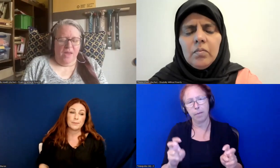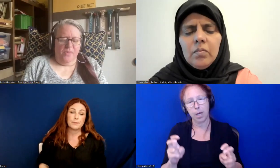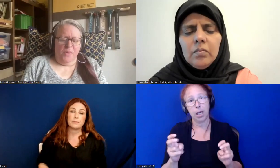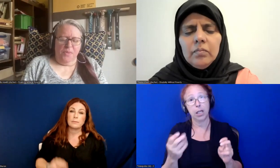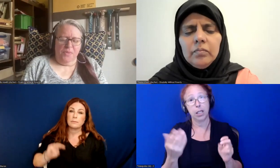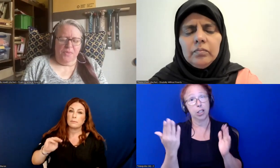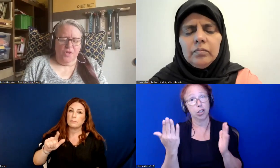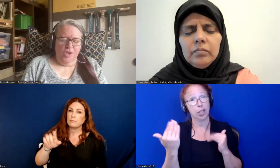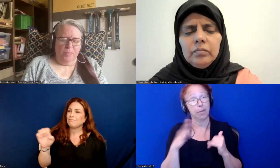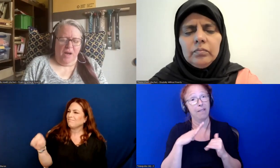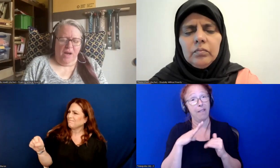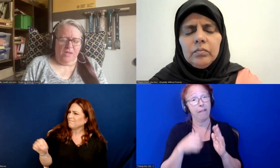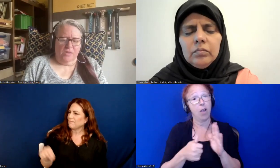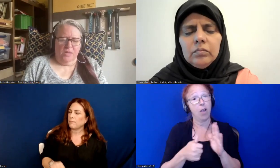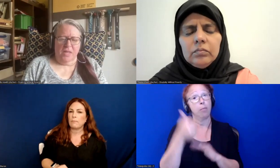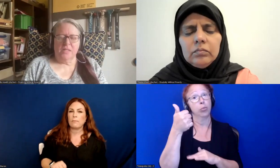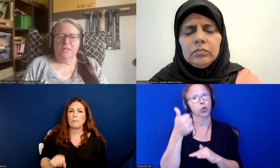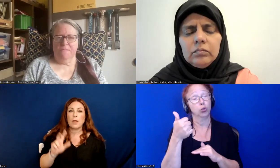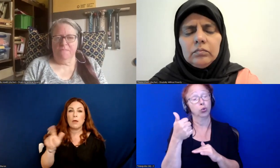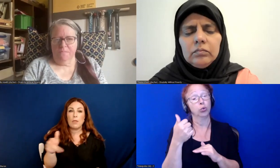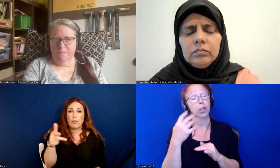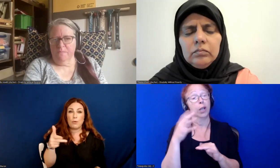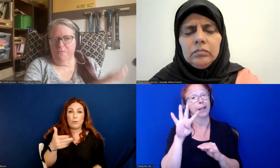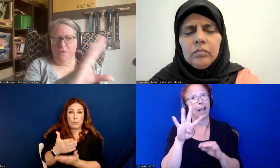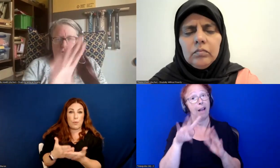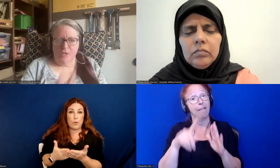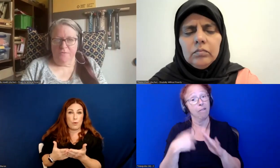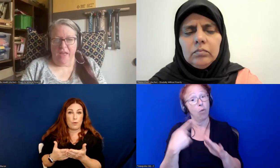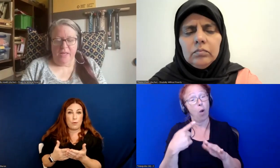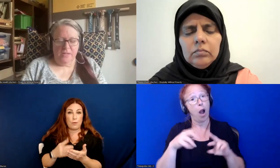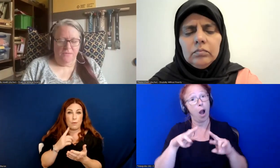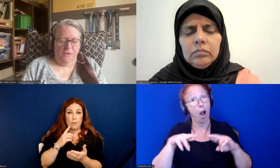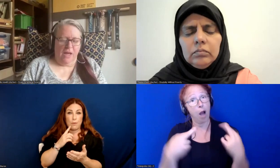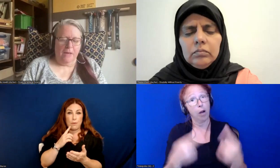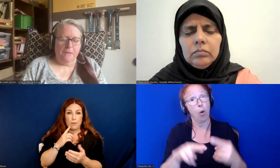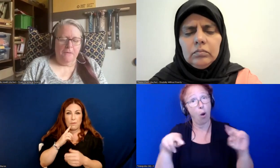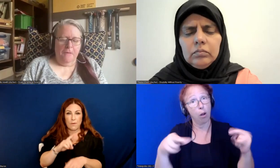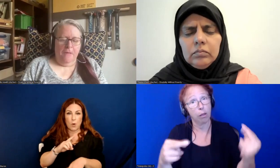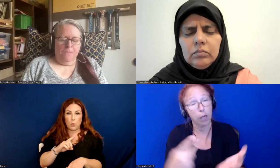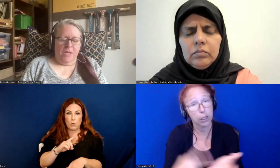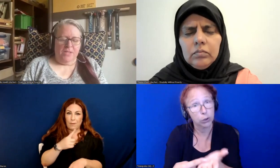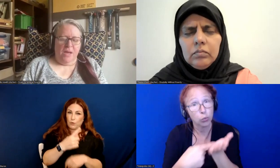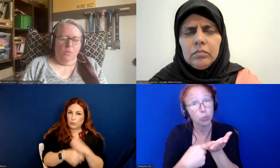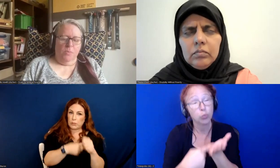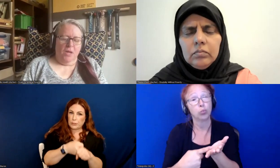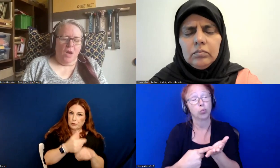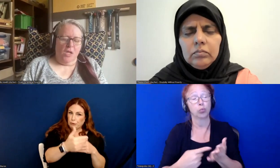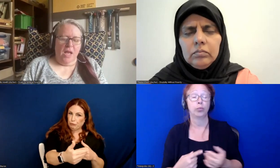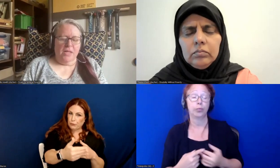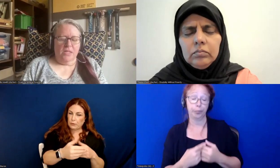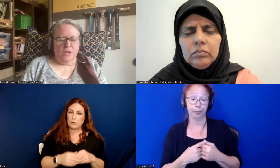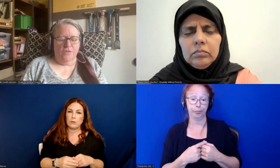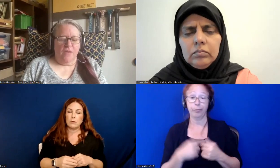Yeah. And then the third part to this first phase, if you like, is there will be an online survey